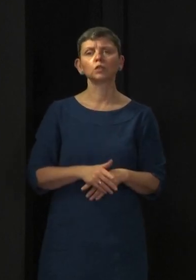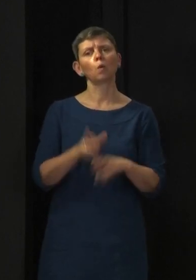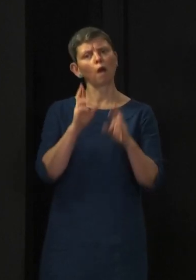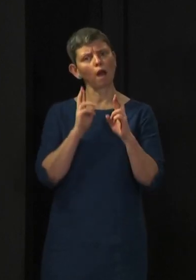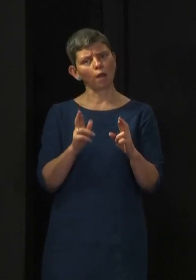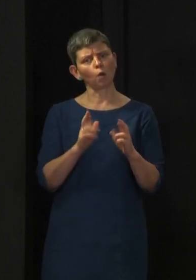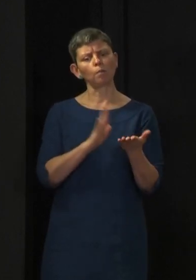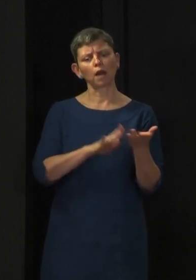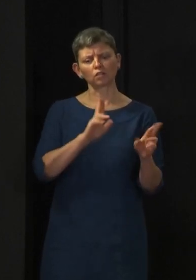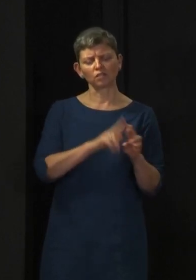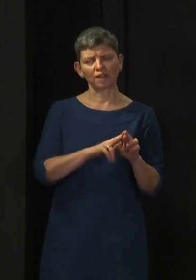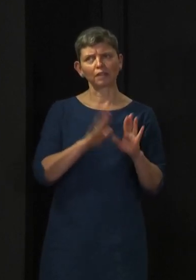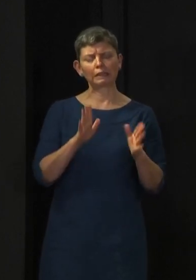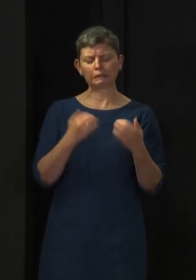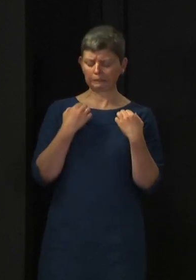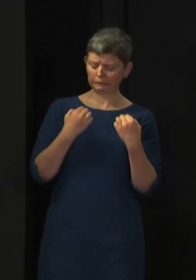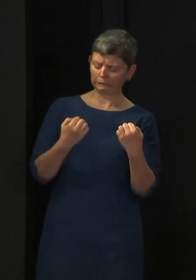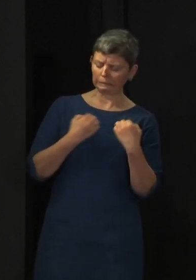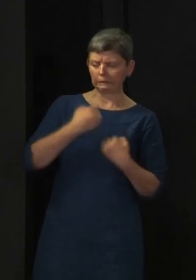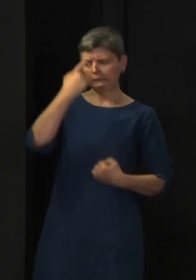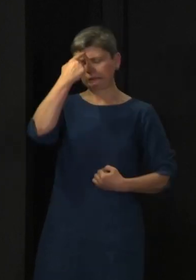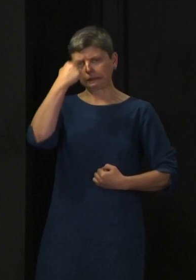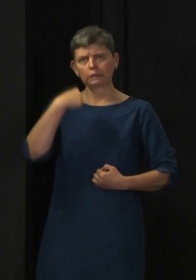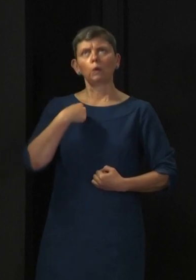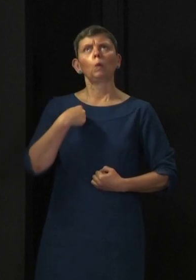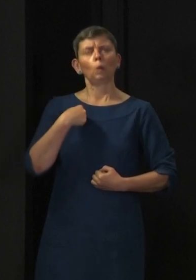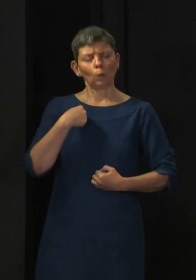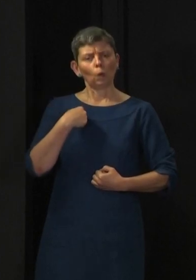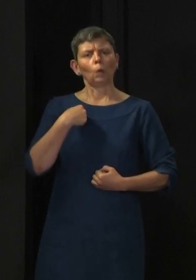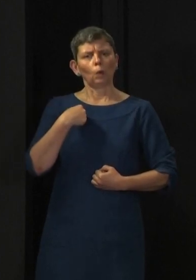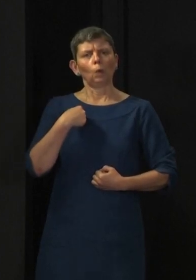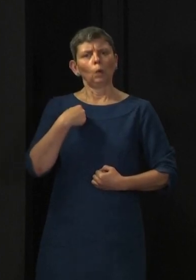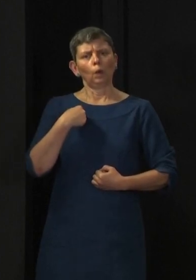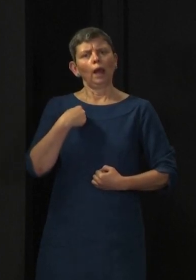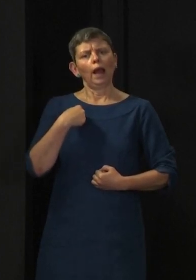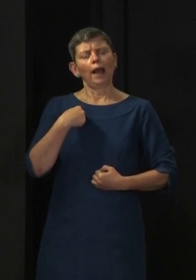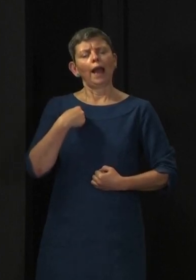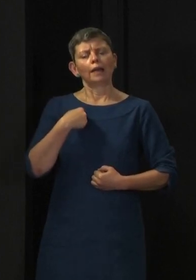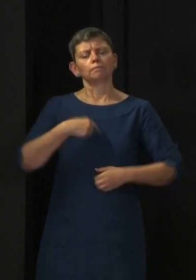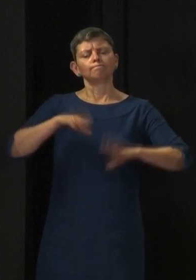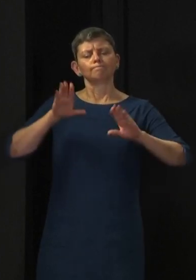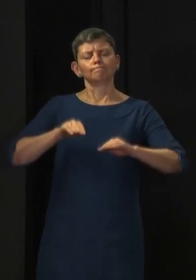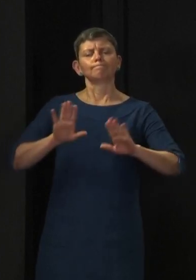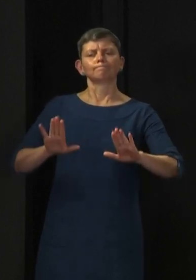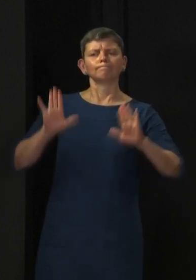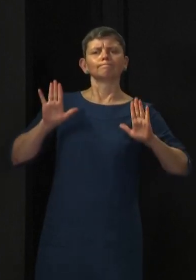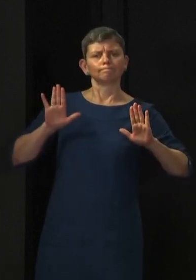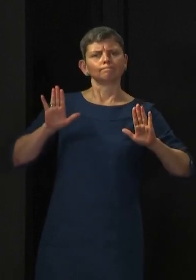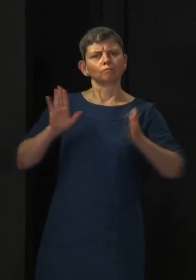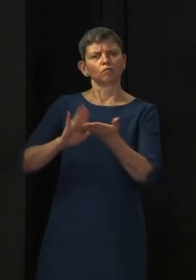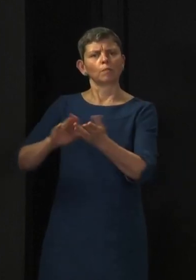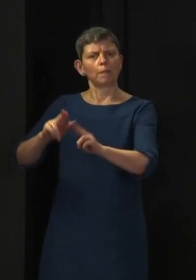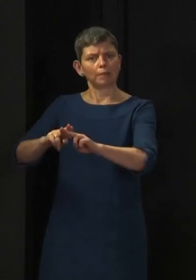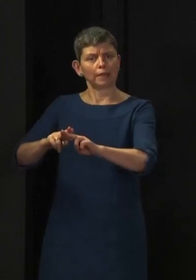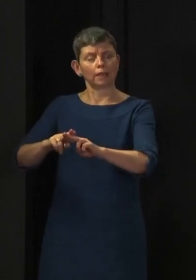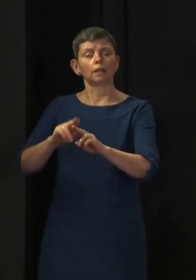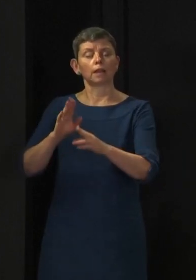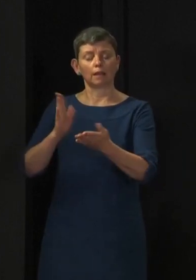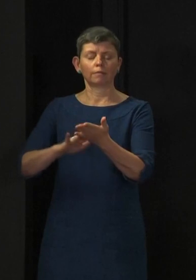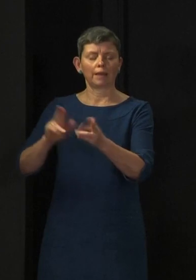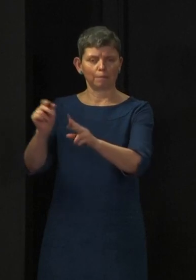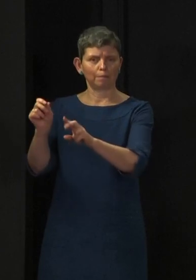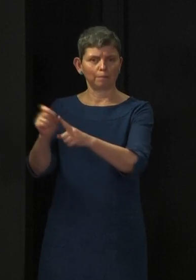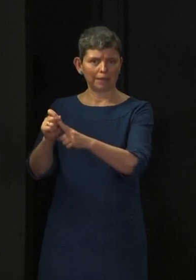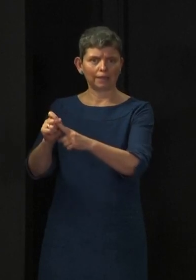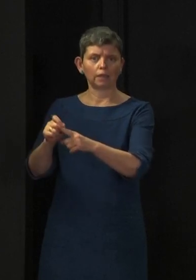reflects on the situation, that she reflects on what I've said to her, and that she will do the right thing. If that doesn't happen, then I'm sure we'll be having these